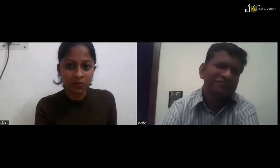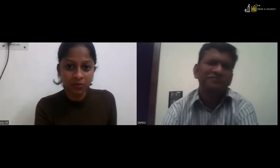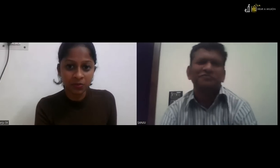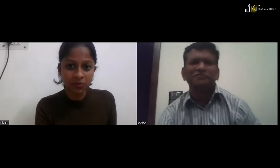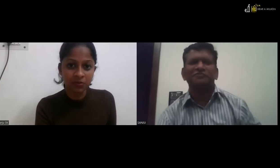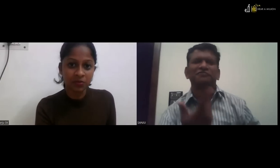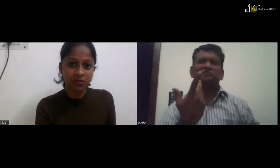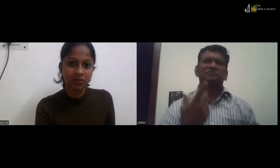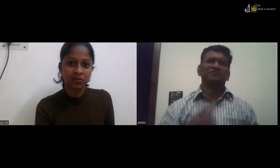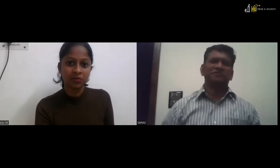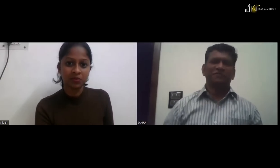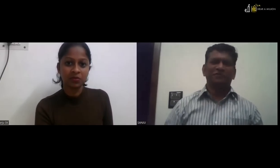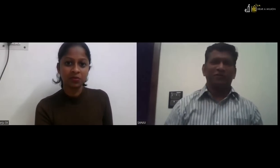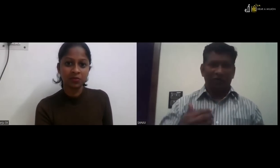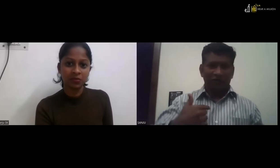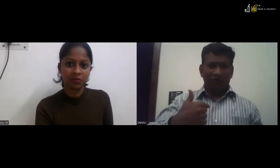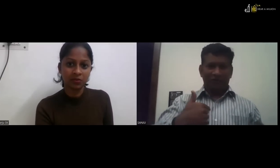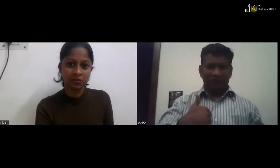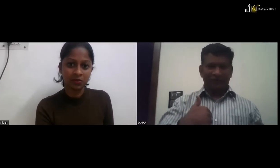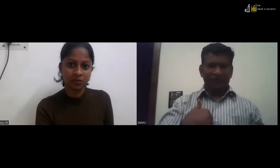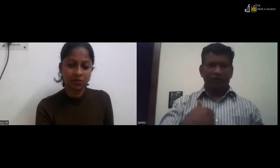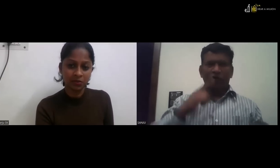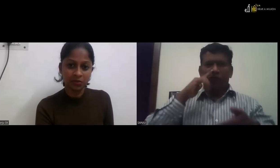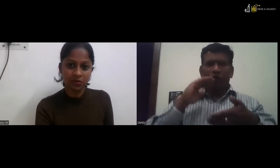but he wanted to fill up the form. So how she can do it?